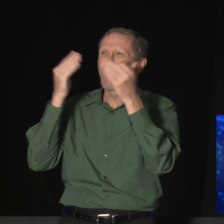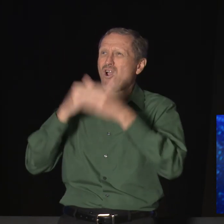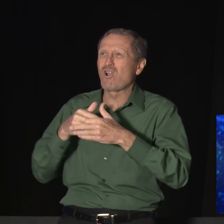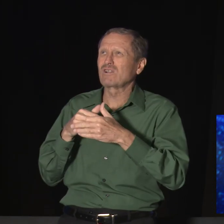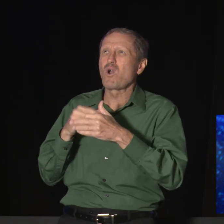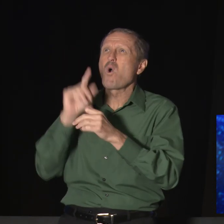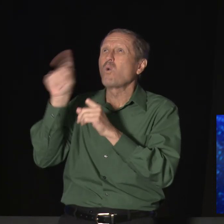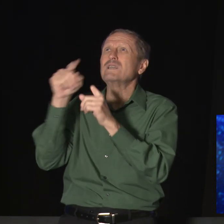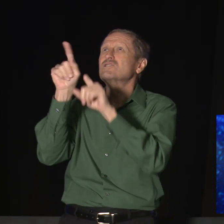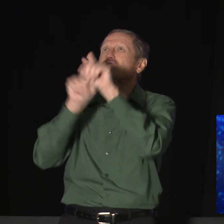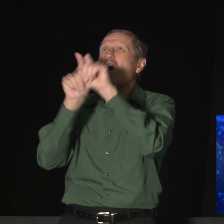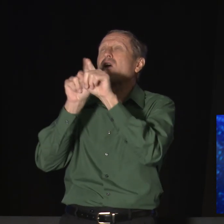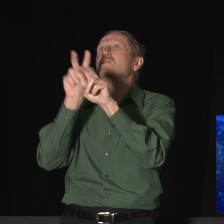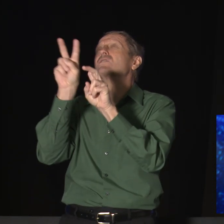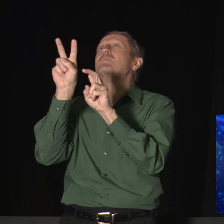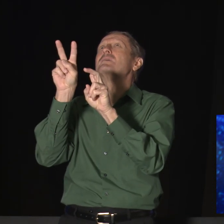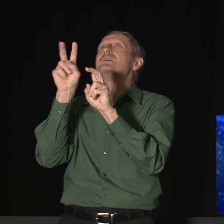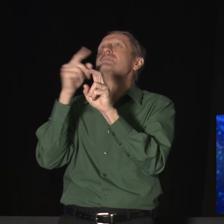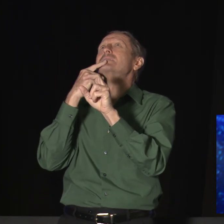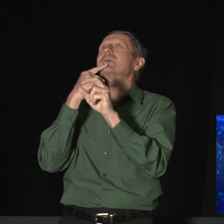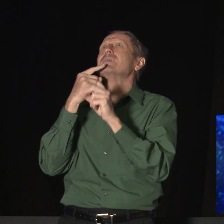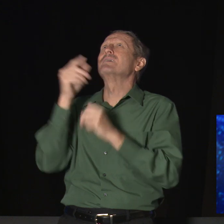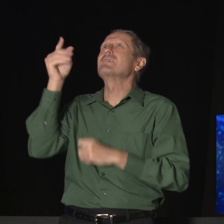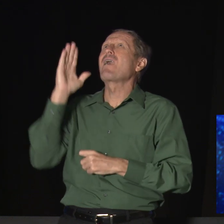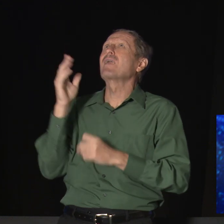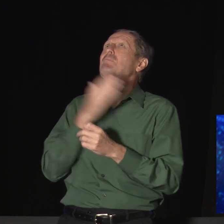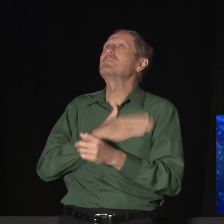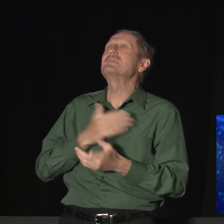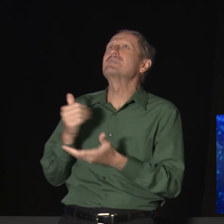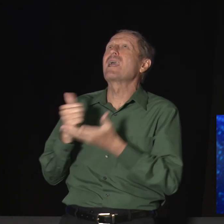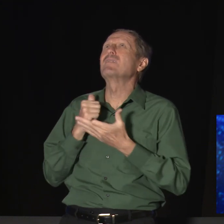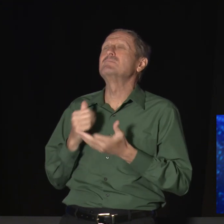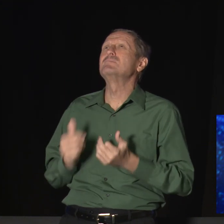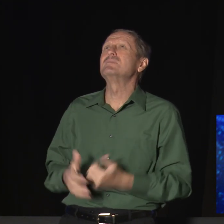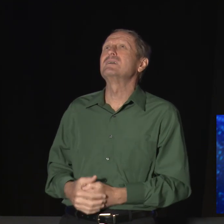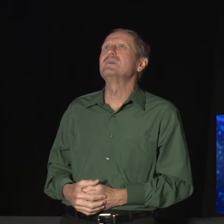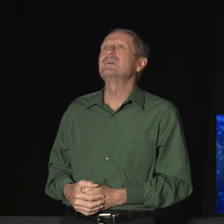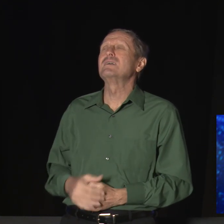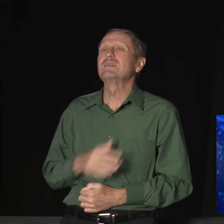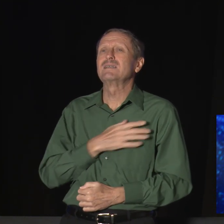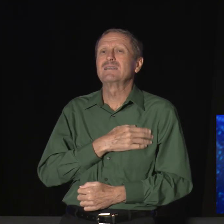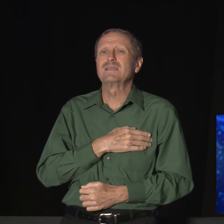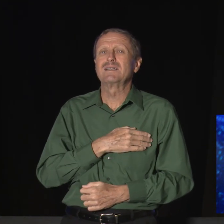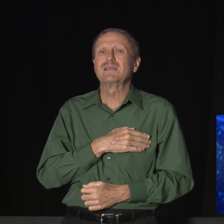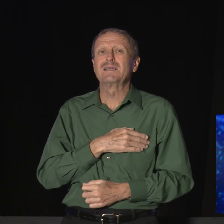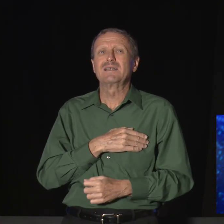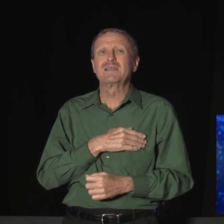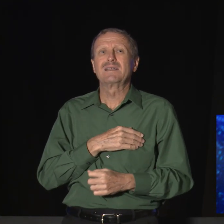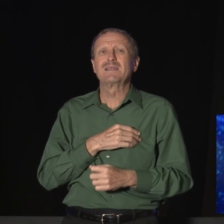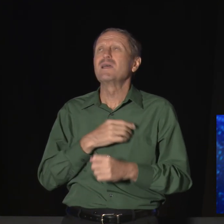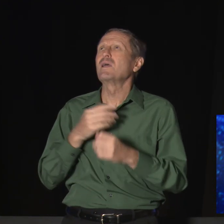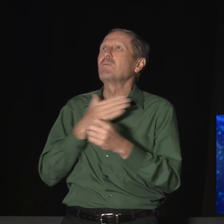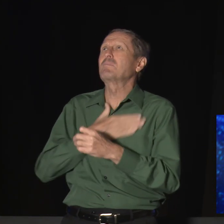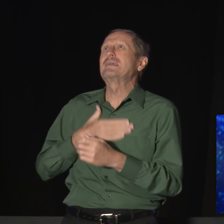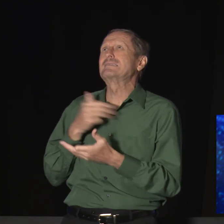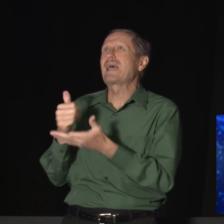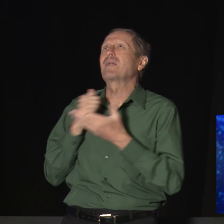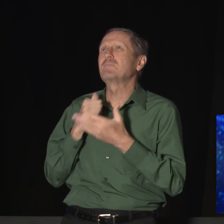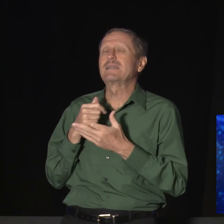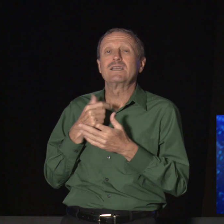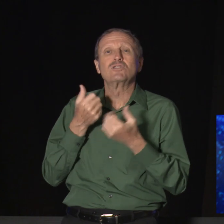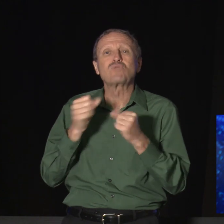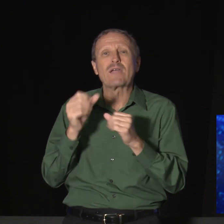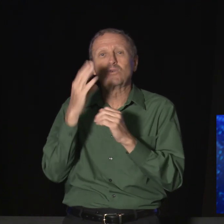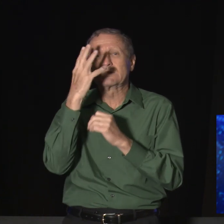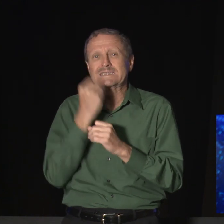night now, looking up and saying, God, please help me. Please help me. She was trying to sleep